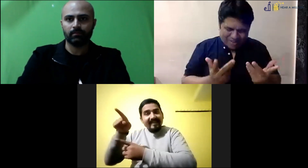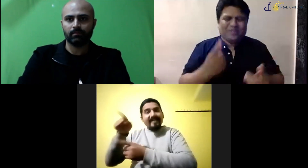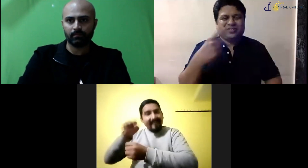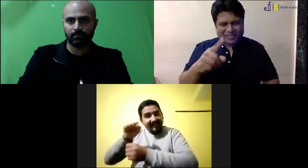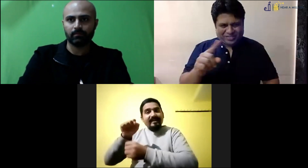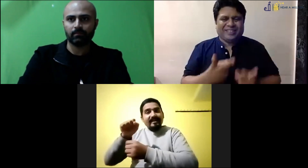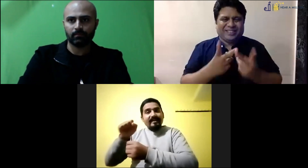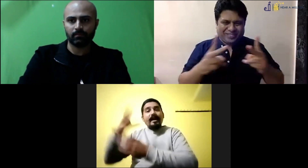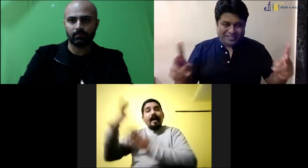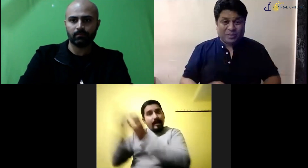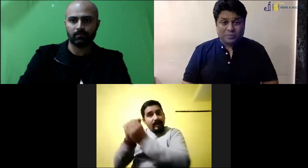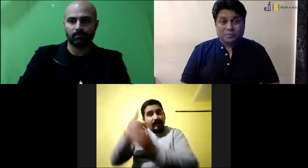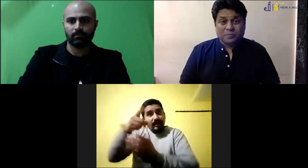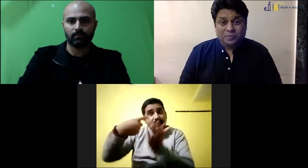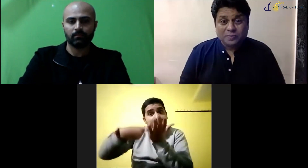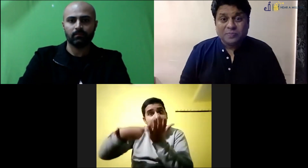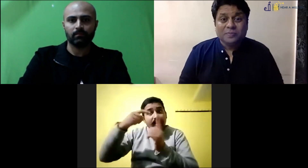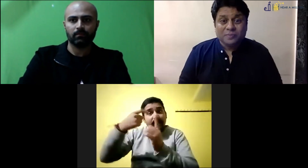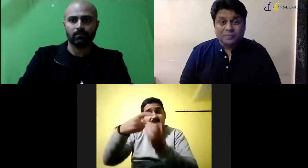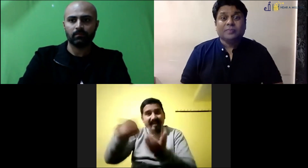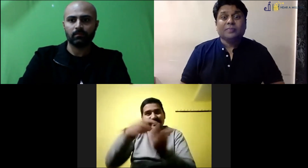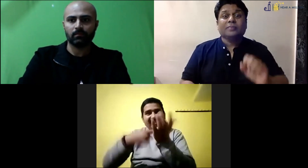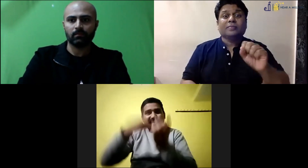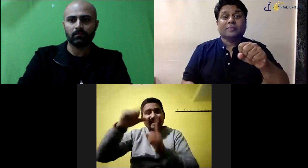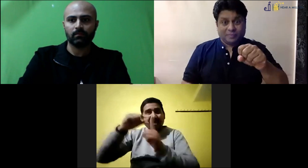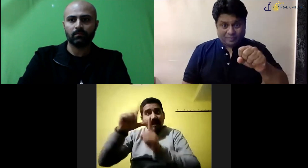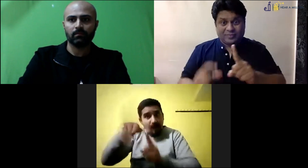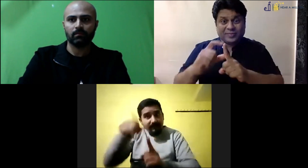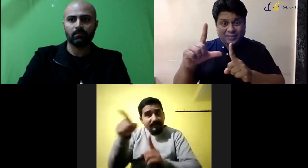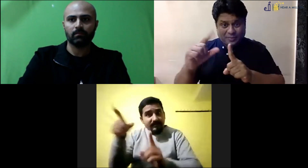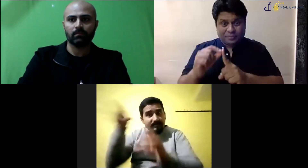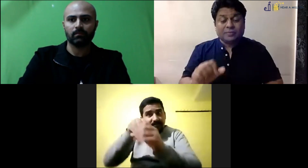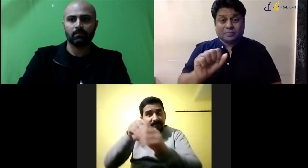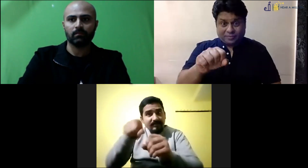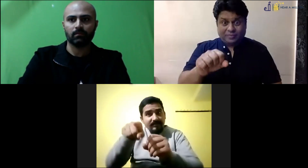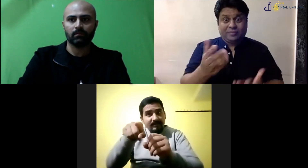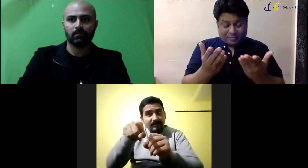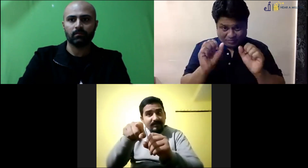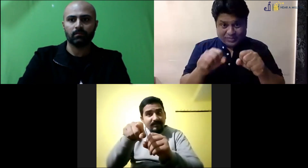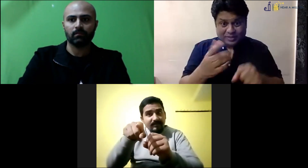in the court, like how can we be a part over there? And do we have that kind of,